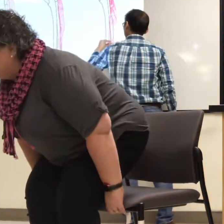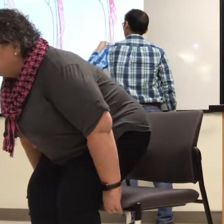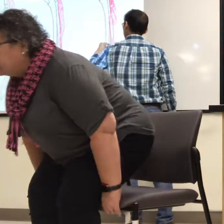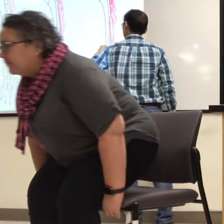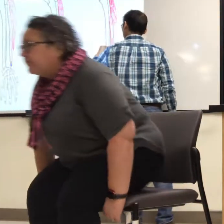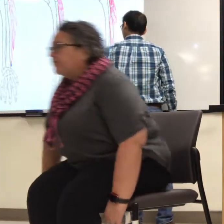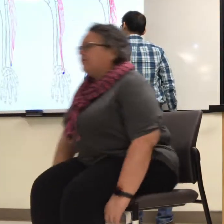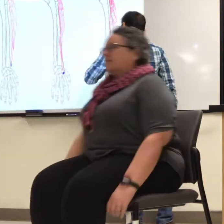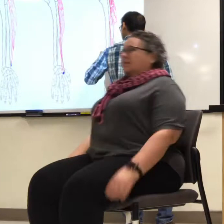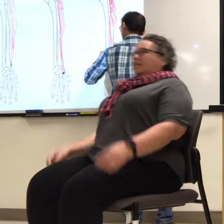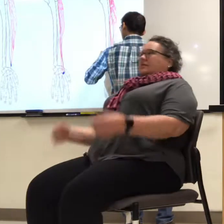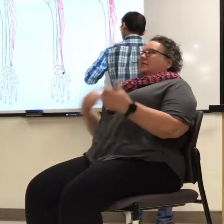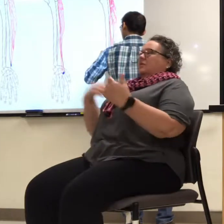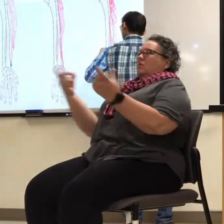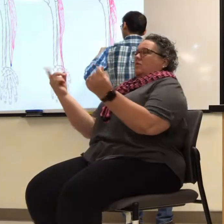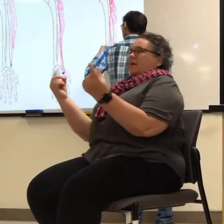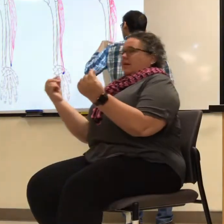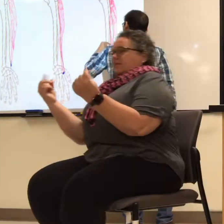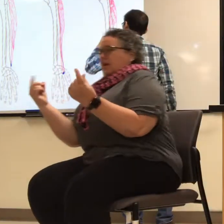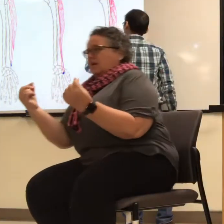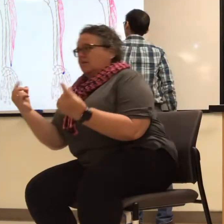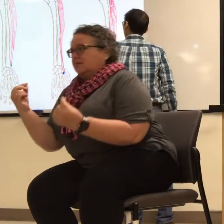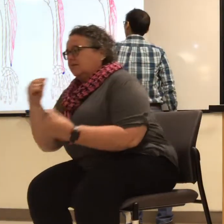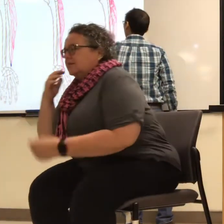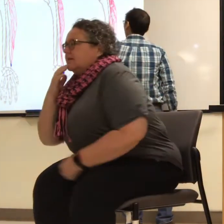So what I've done is I've